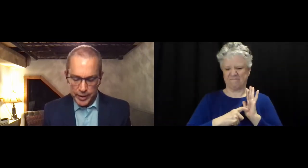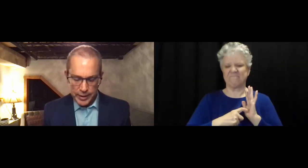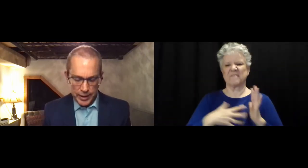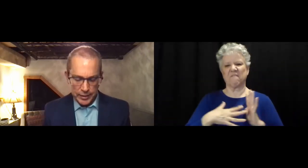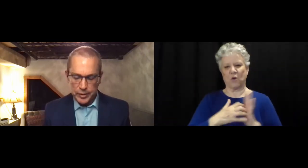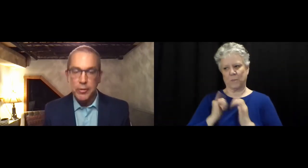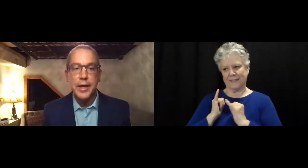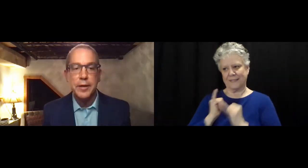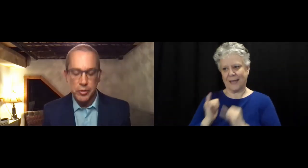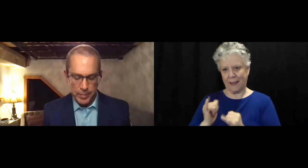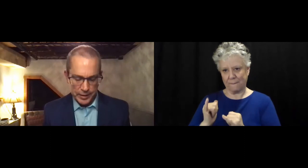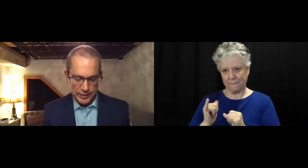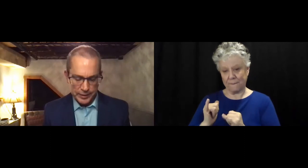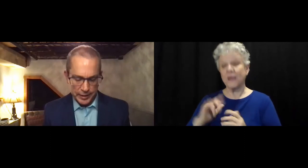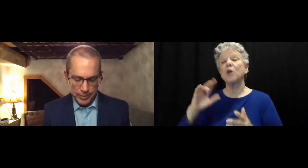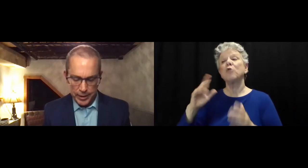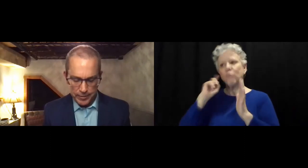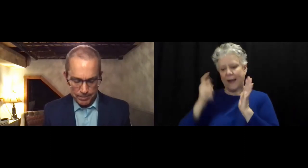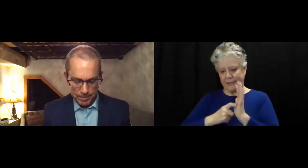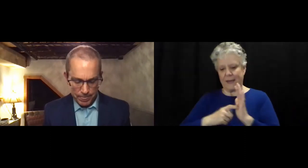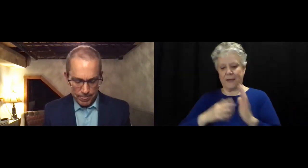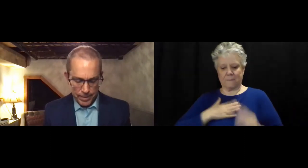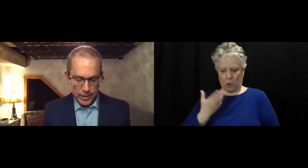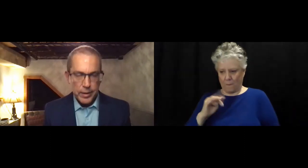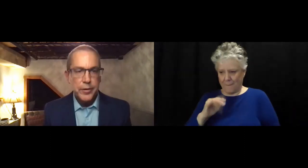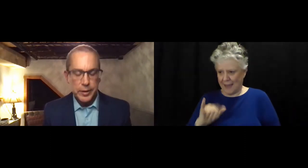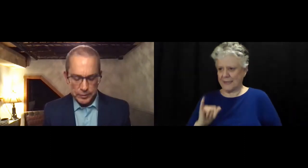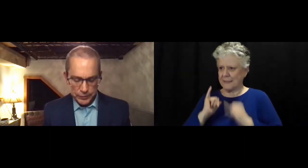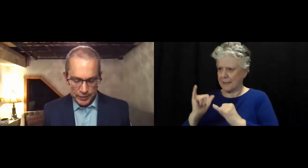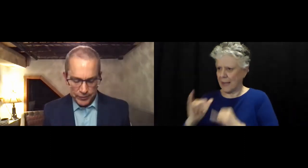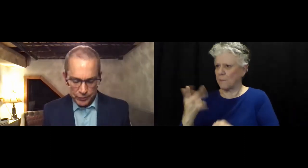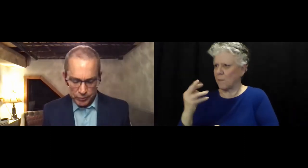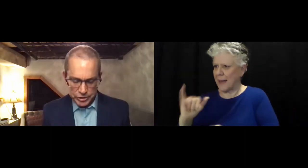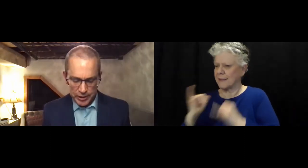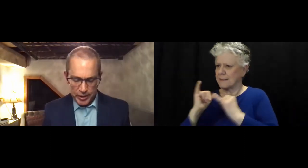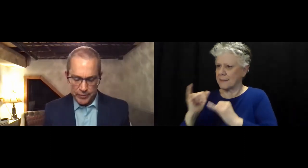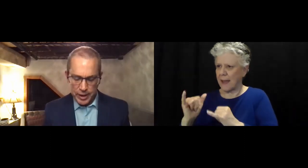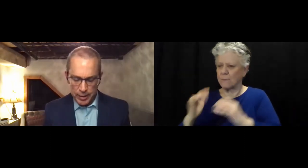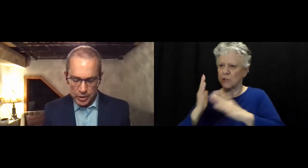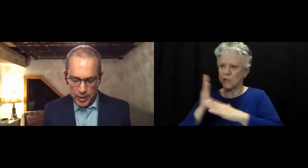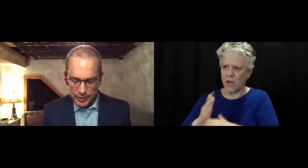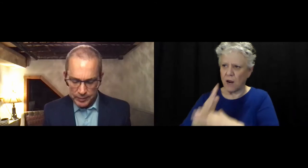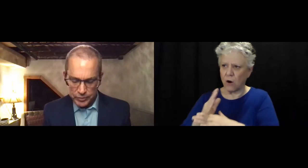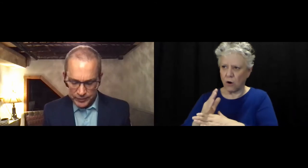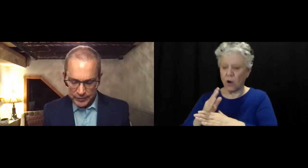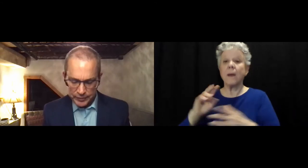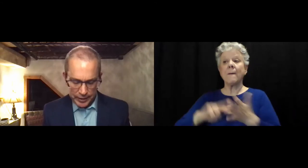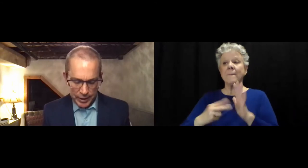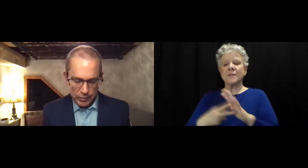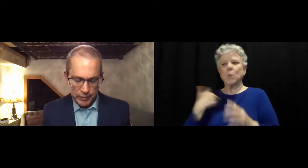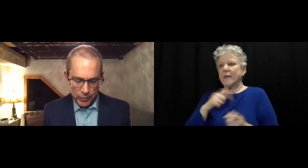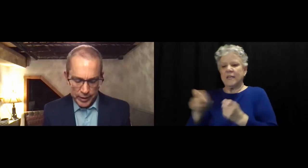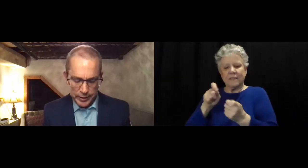to recognize our naked humanity laid bare. There is a visceral sharing of a common humanity precisely